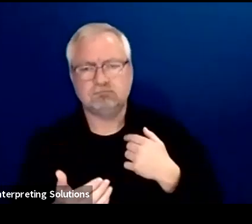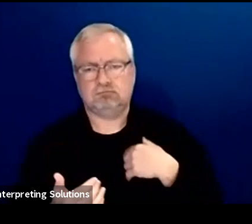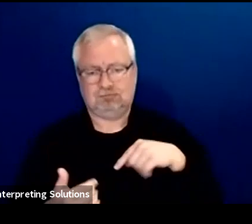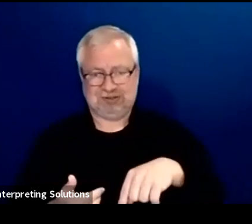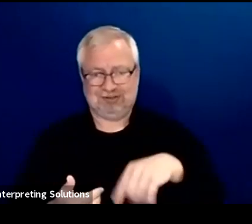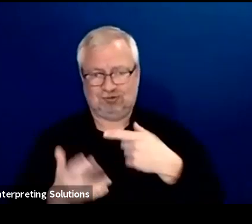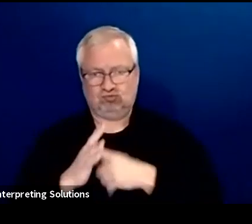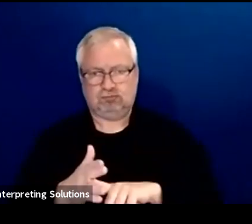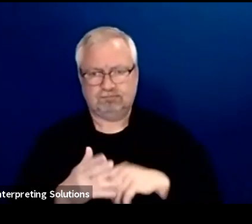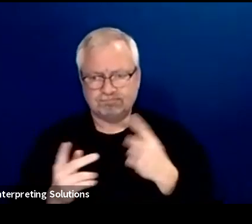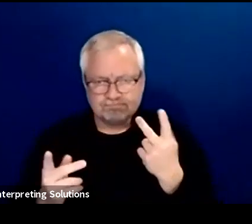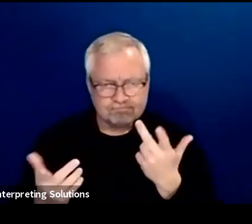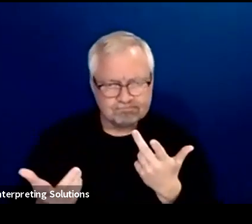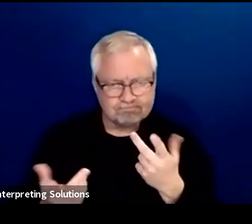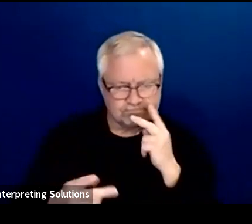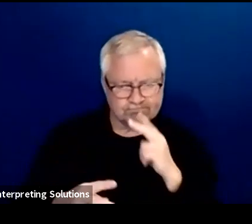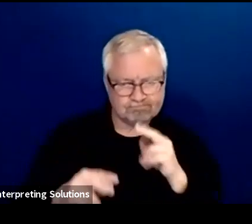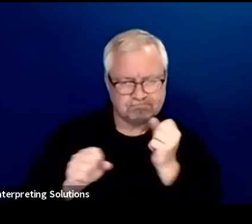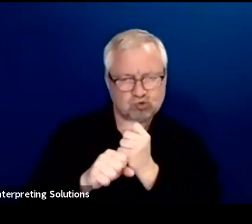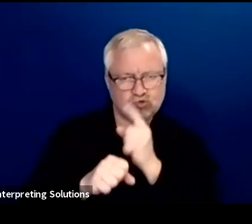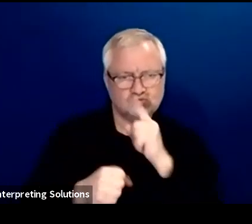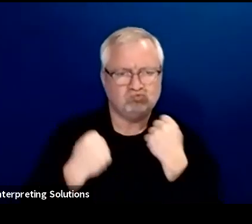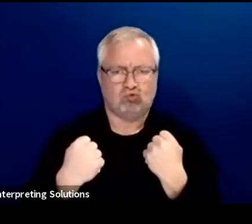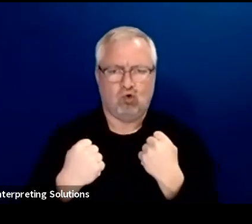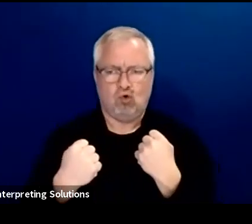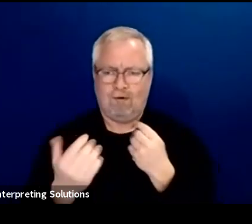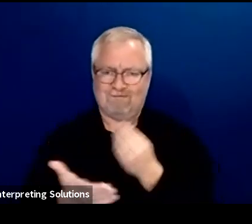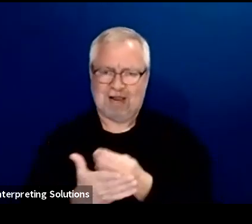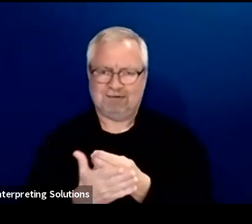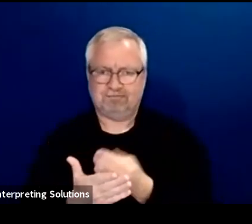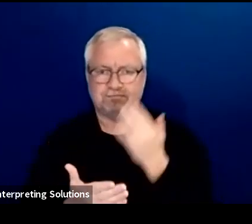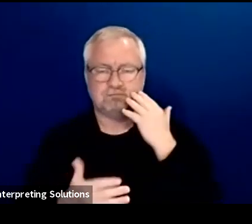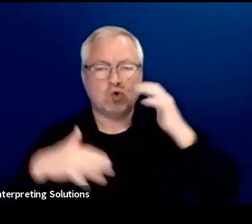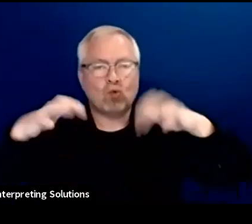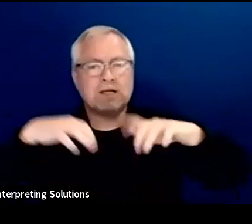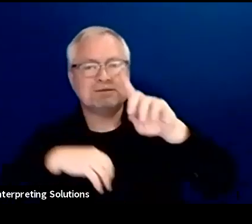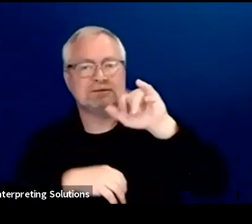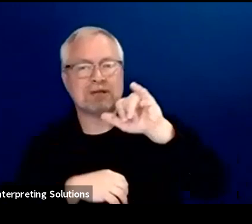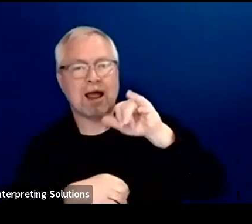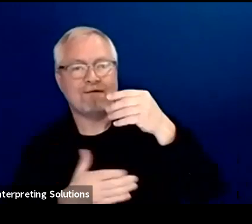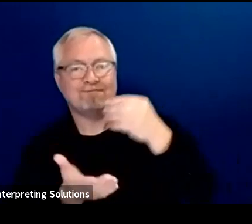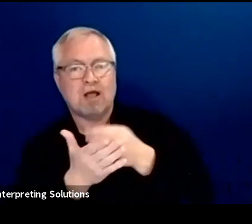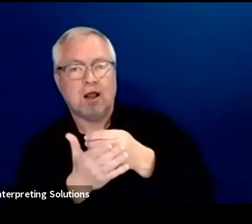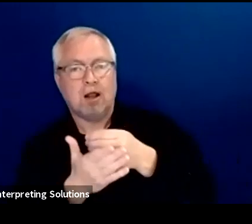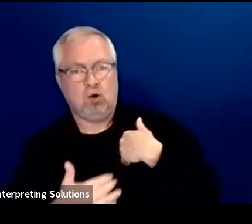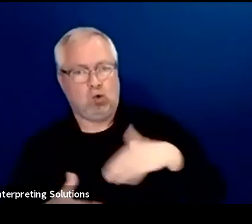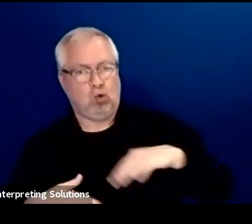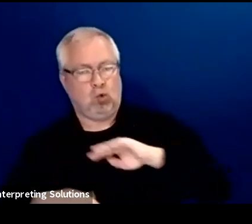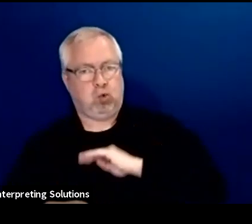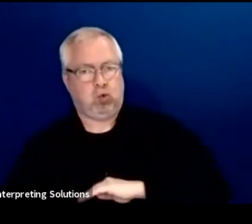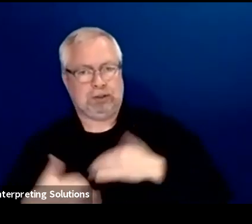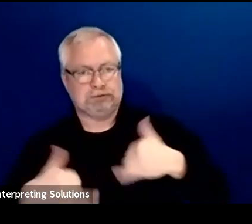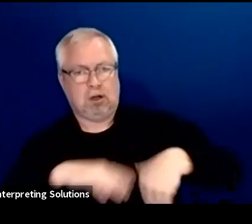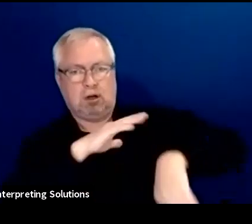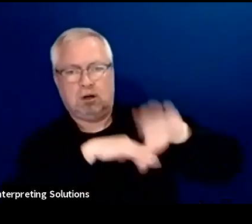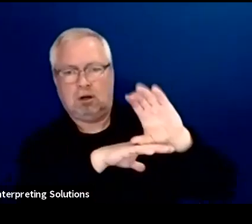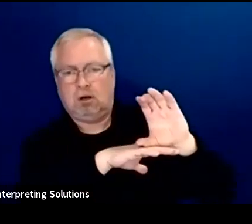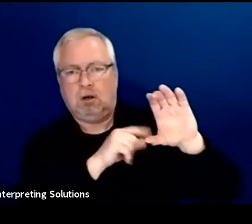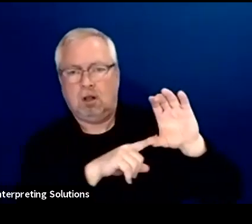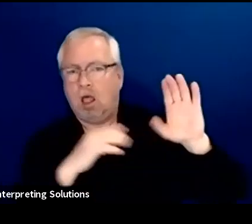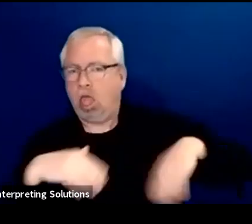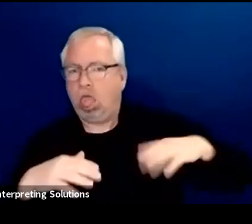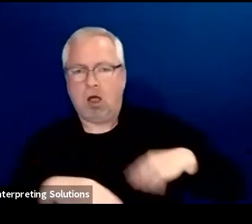that those rainy day funds needed to be there. I'm proud that states don't run deficits, but that's what the federal government needs to be a good partner